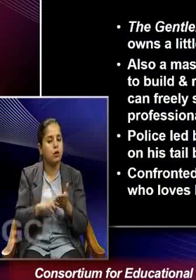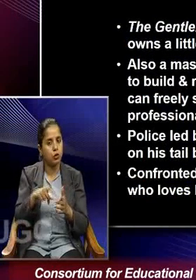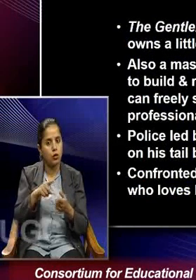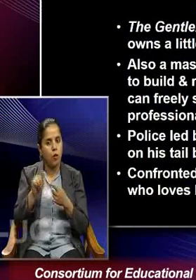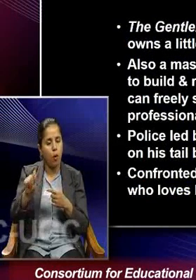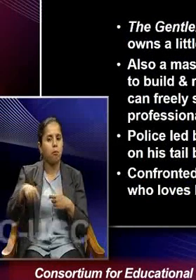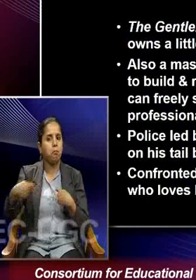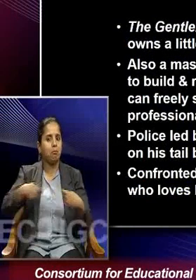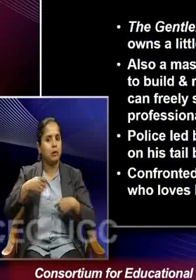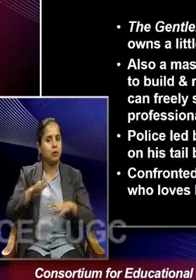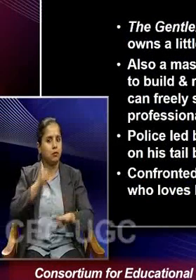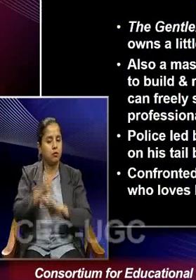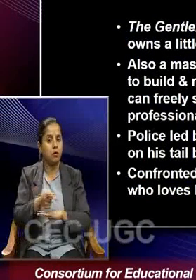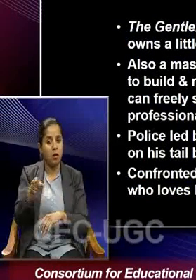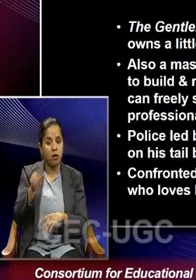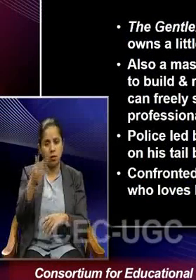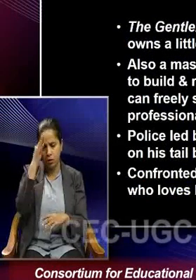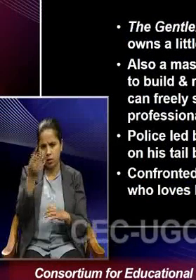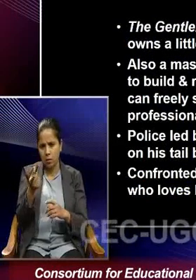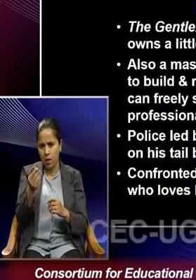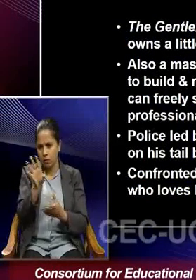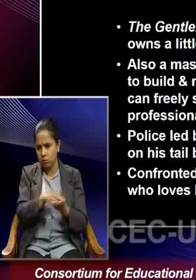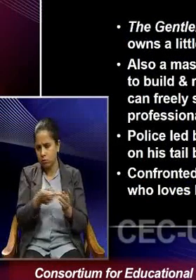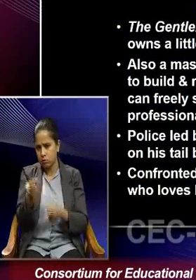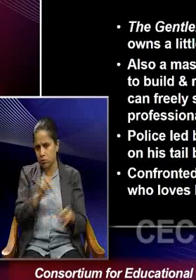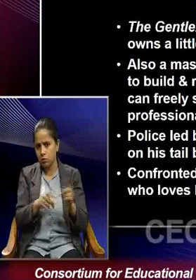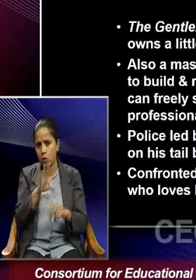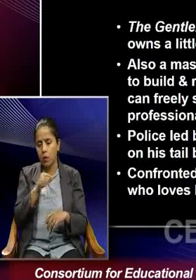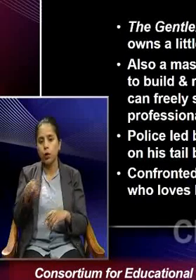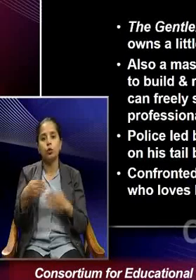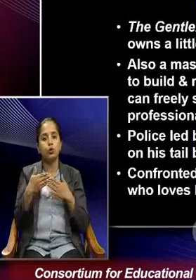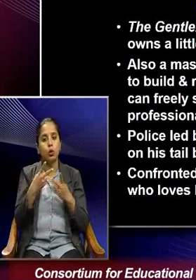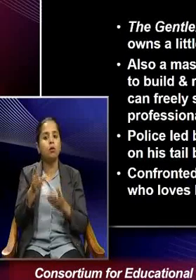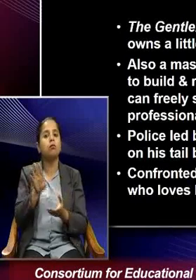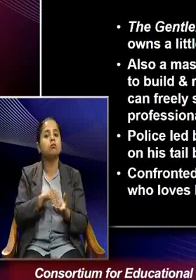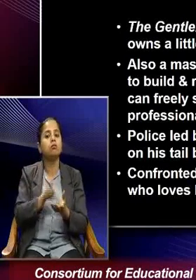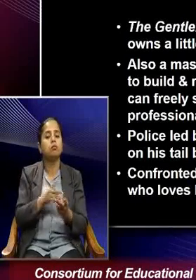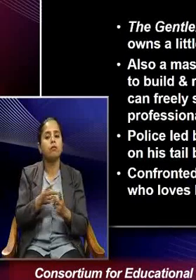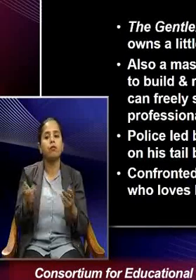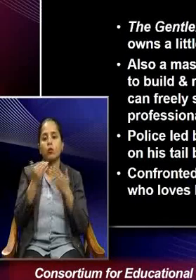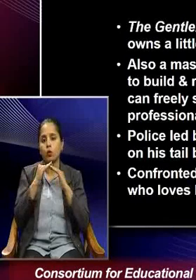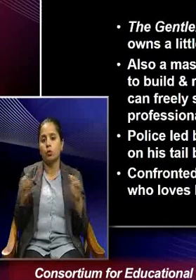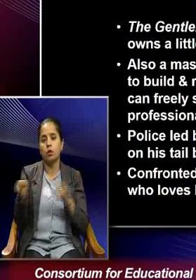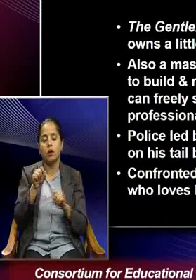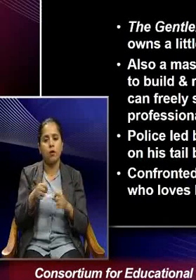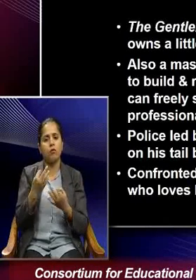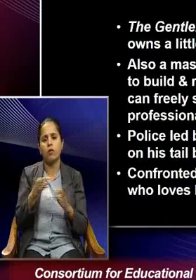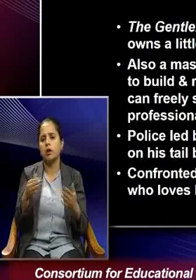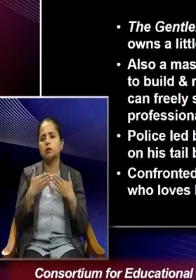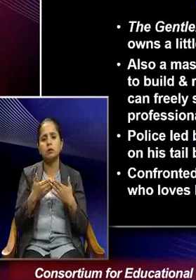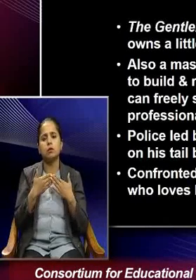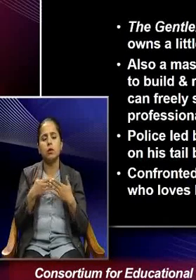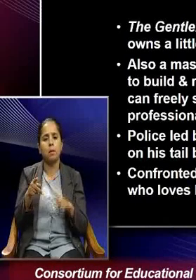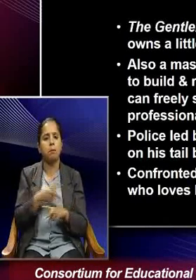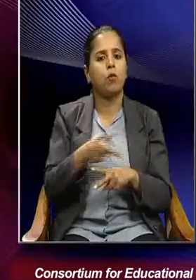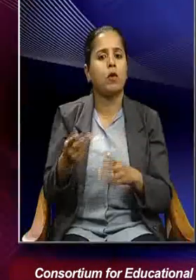and he is also a master thief who steals in order to build and run a school where students can freely study to become the